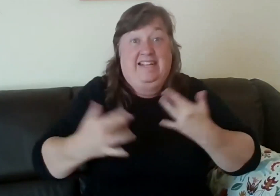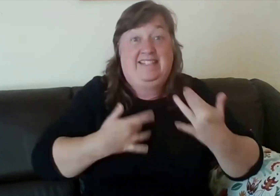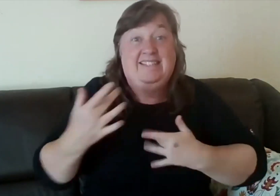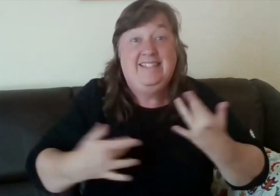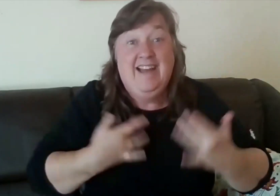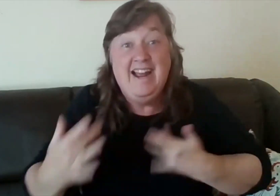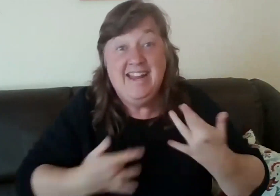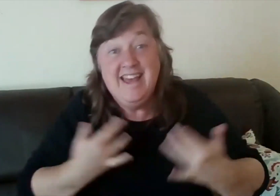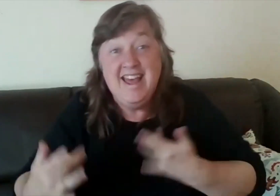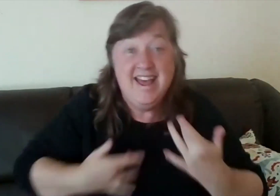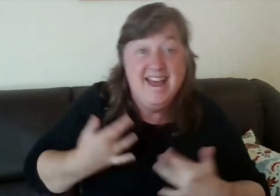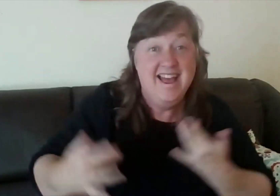Excited.